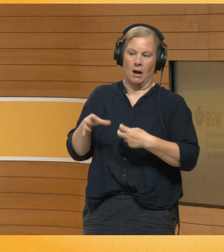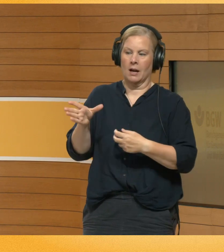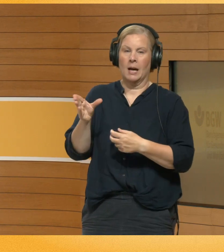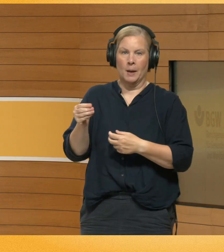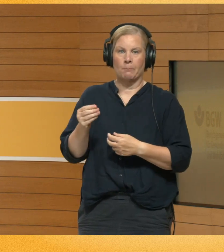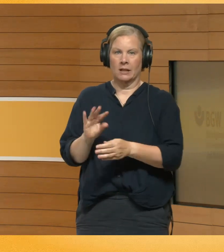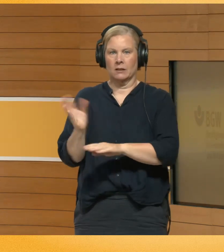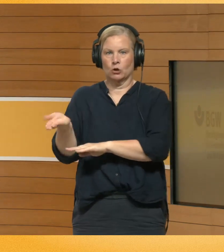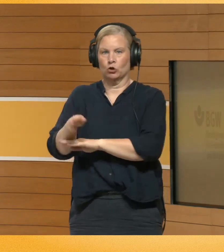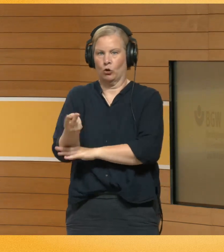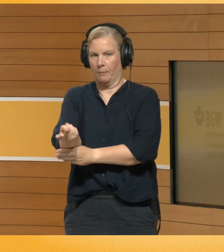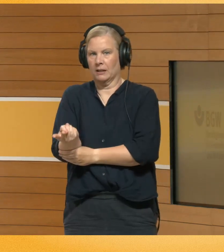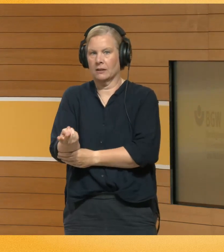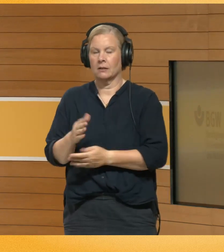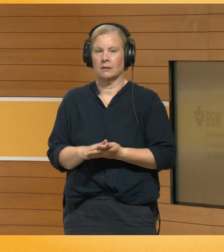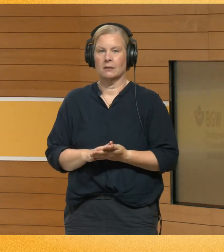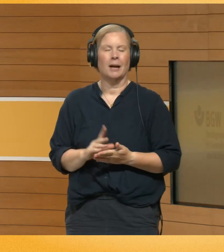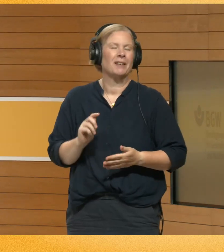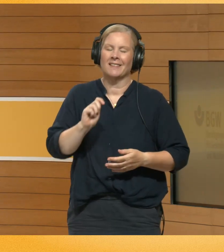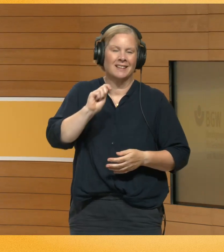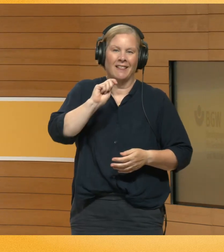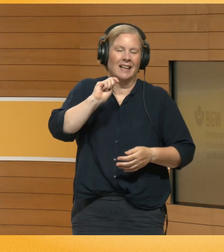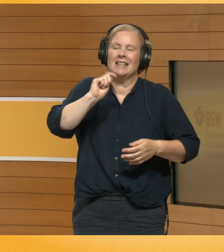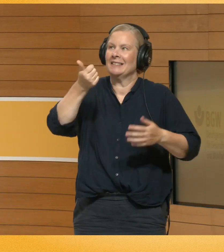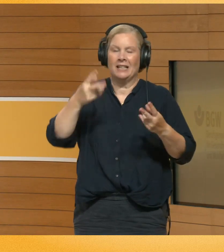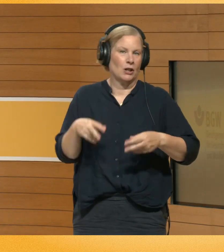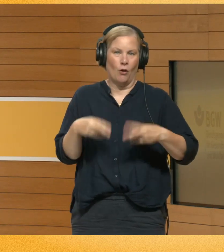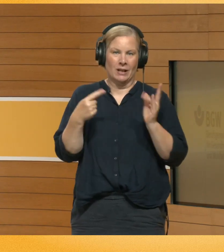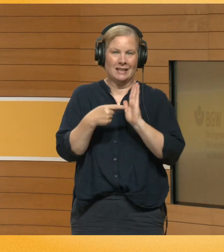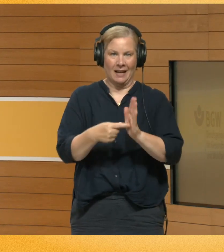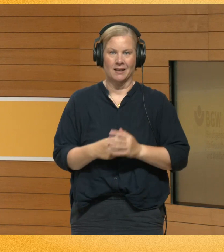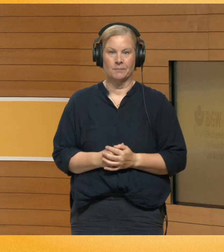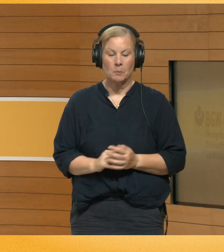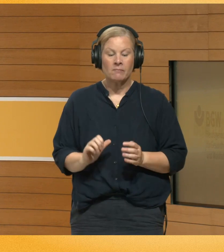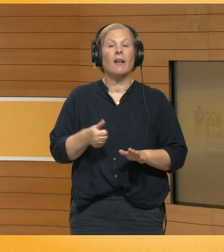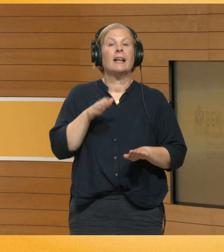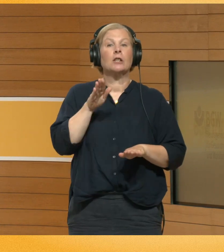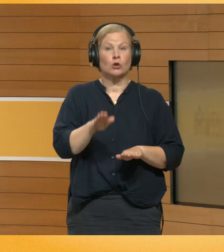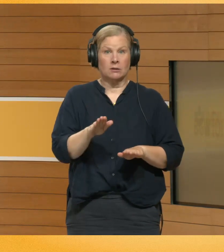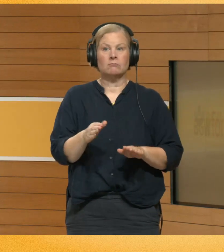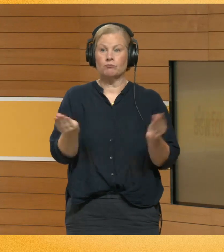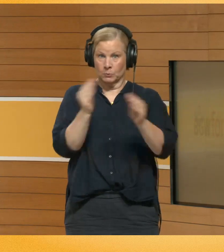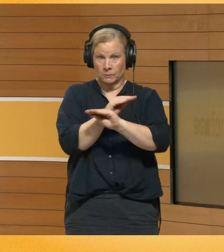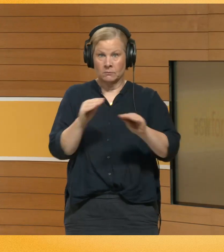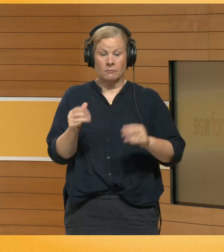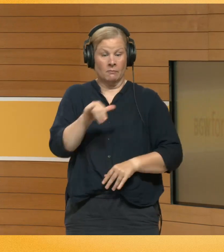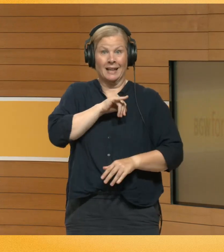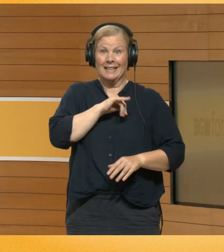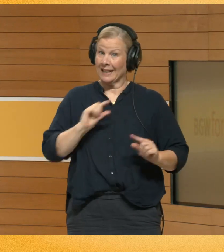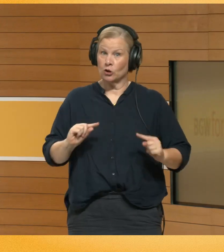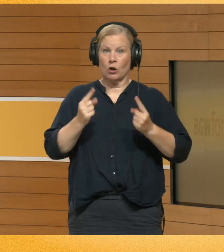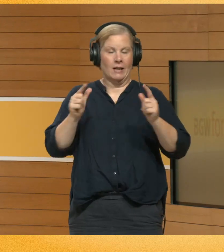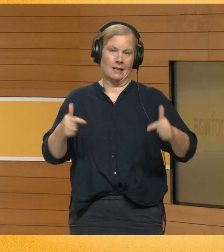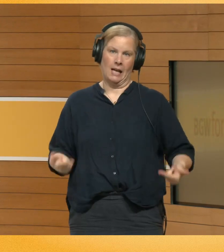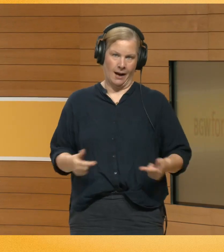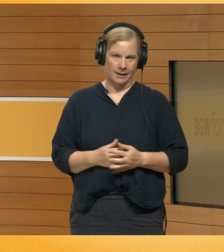so I declared no conflict of interest. At the beginning, we started a participatory ergonomic program on the New York City Health and